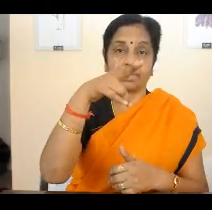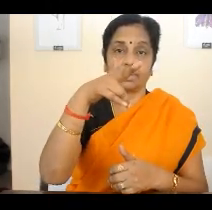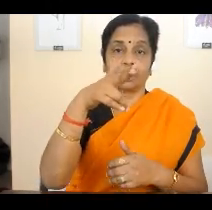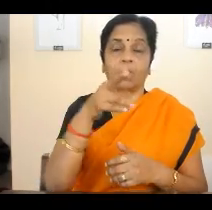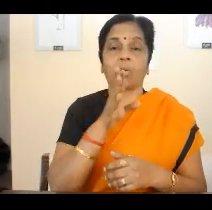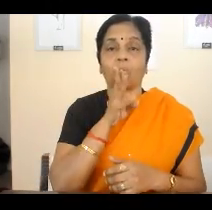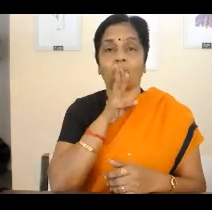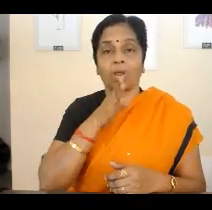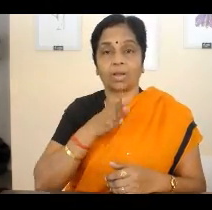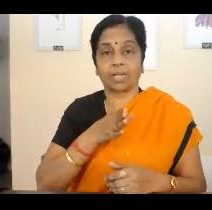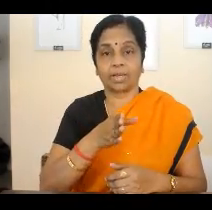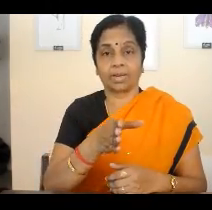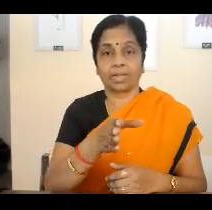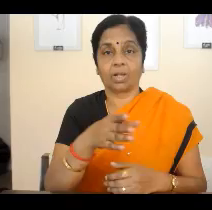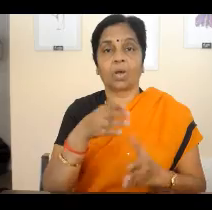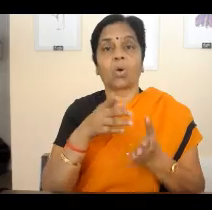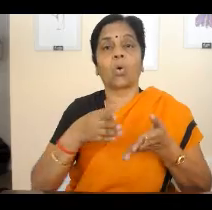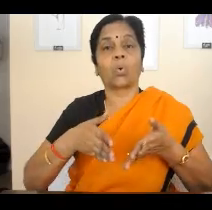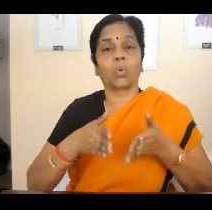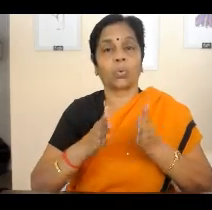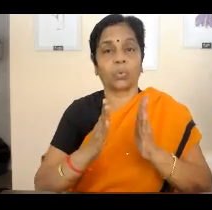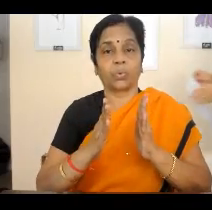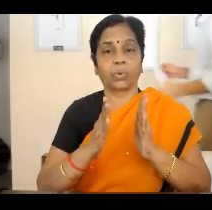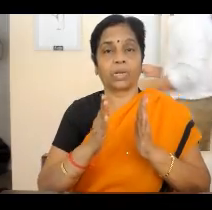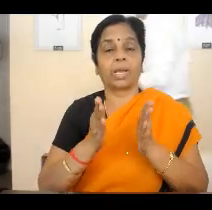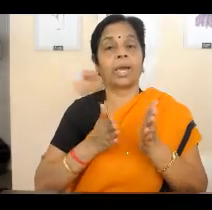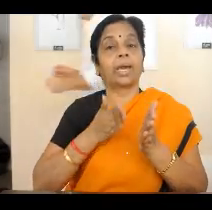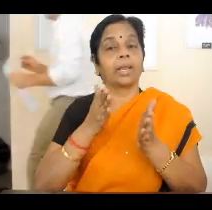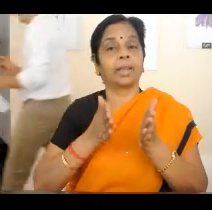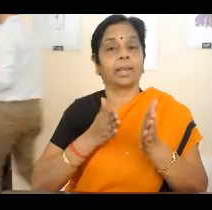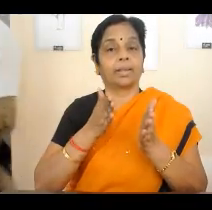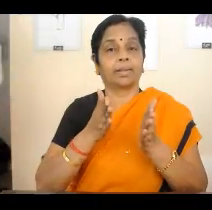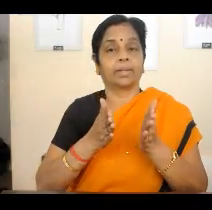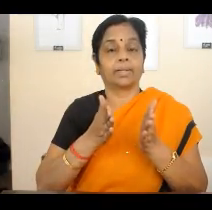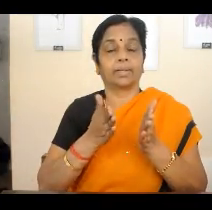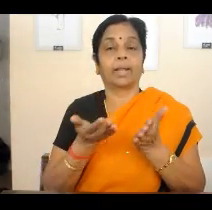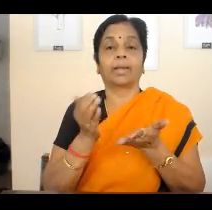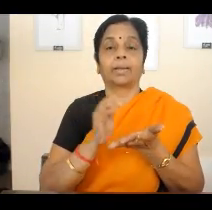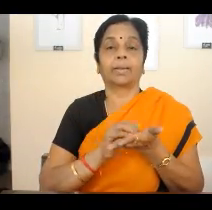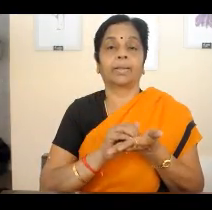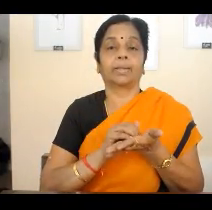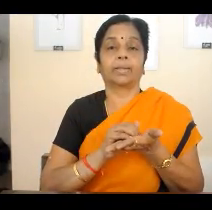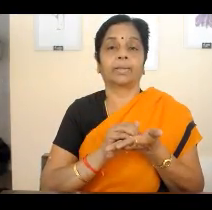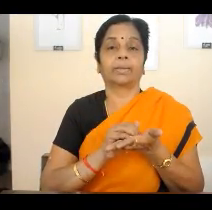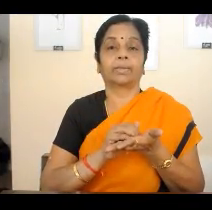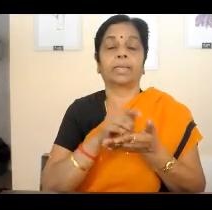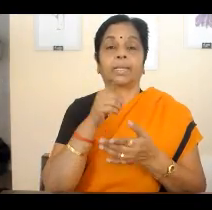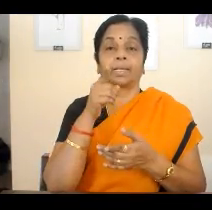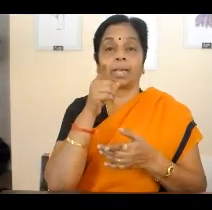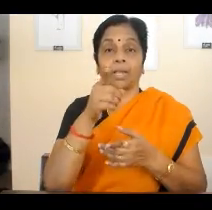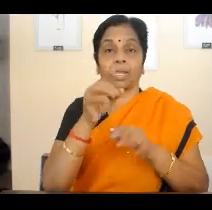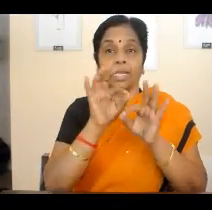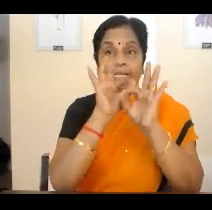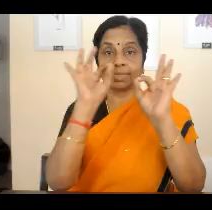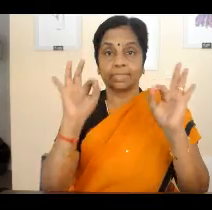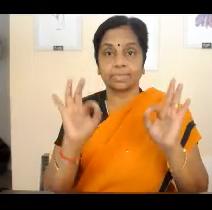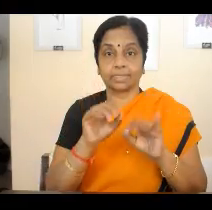water, road, and rail, and the infrastructure around